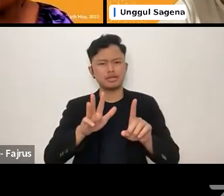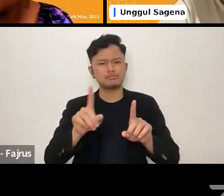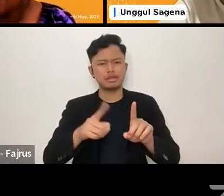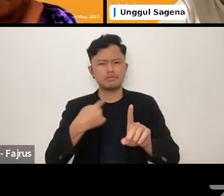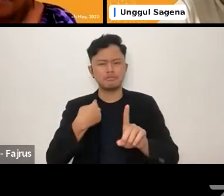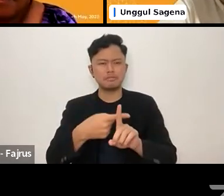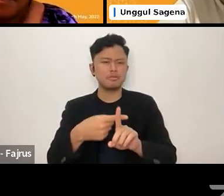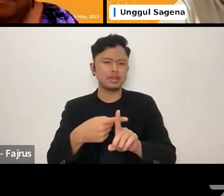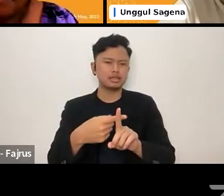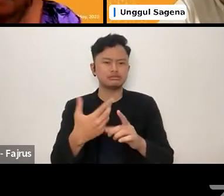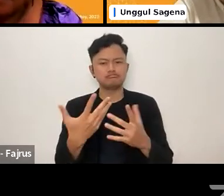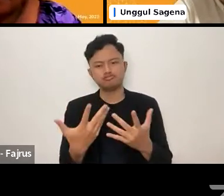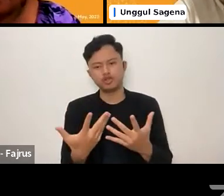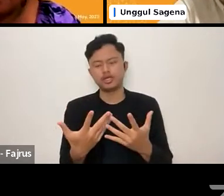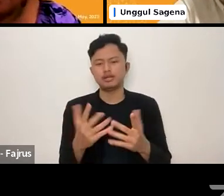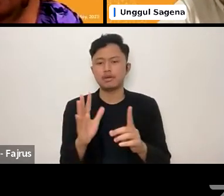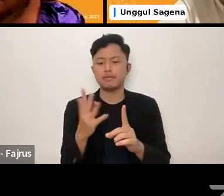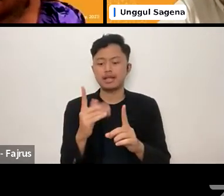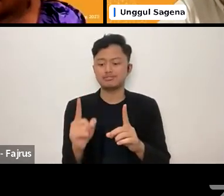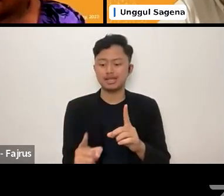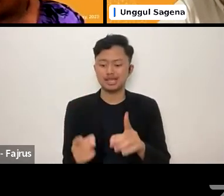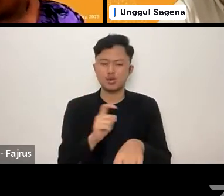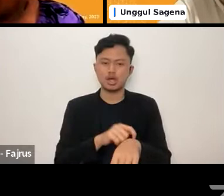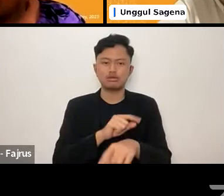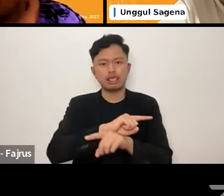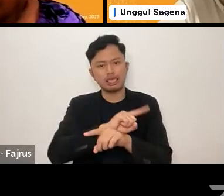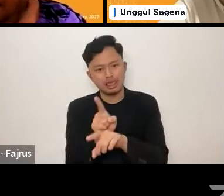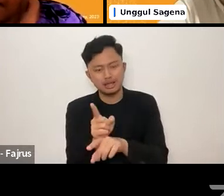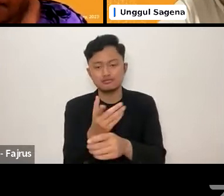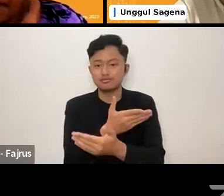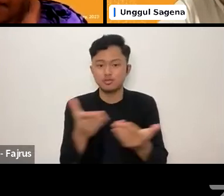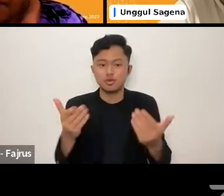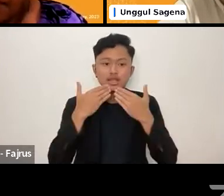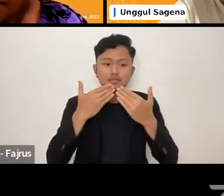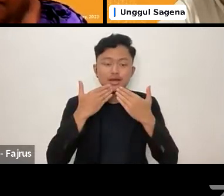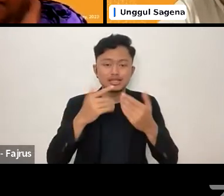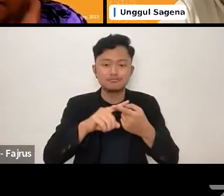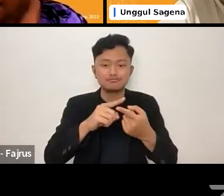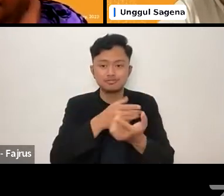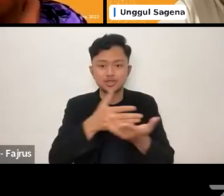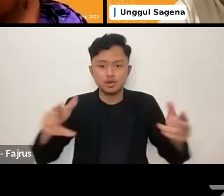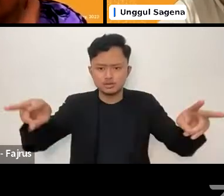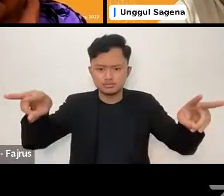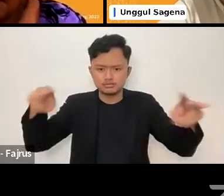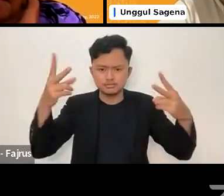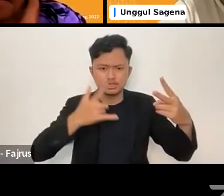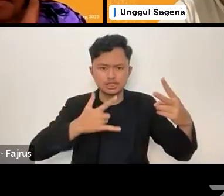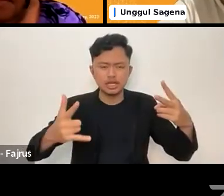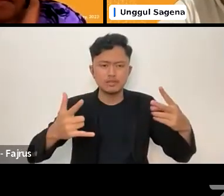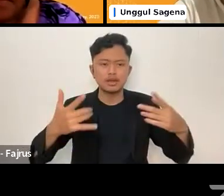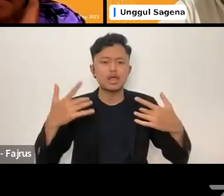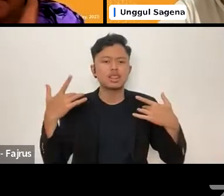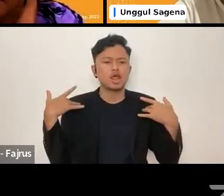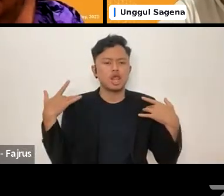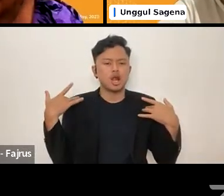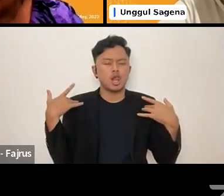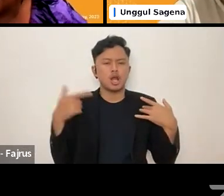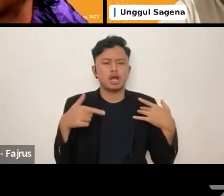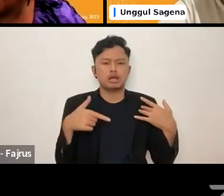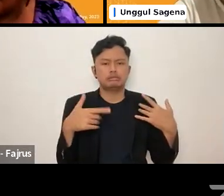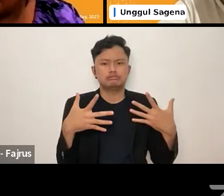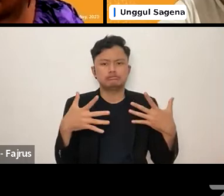minutes late from our initial schedule. Thank you so much for listening to us. And please do not only